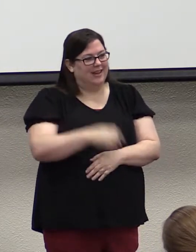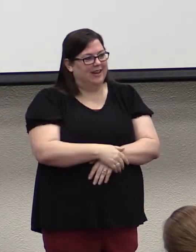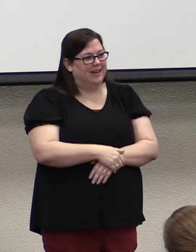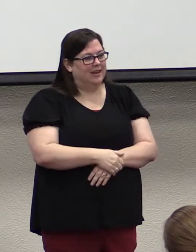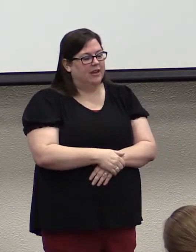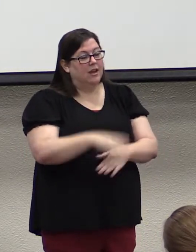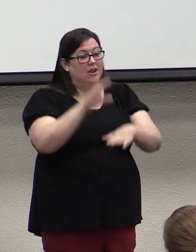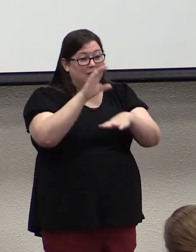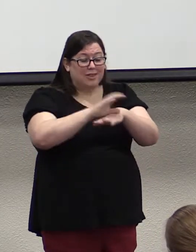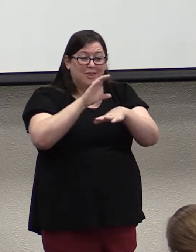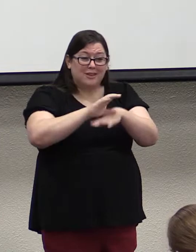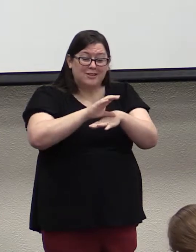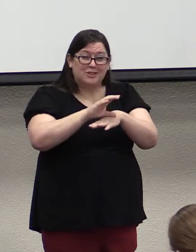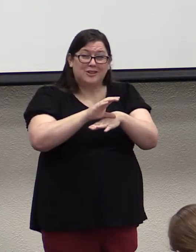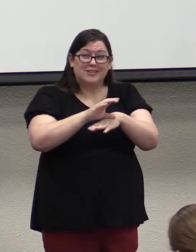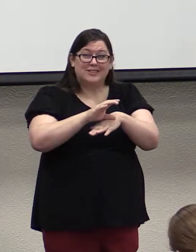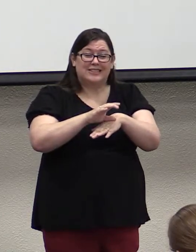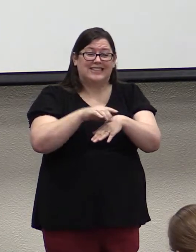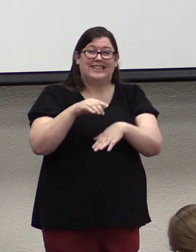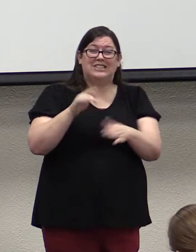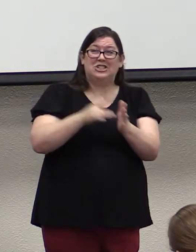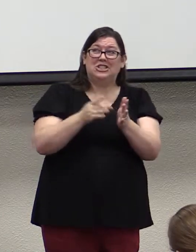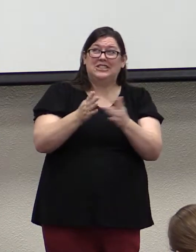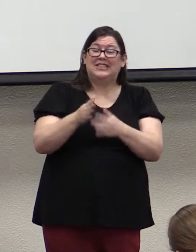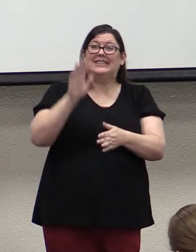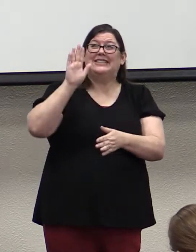The church is Jesus' wife,